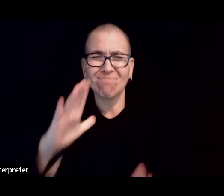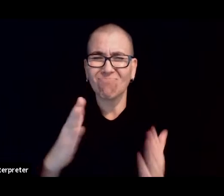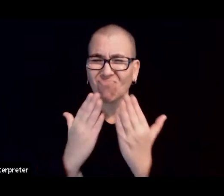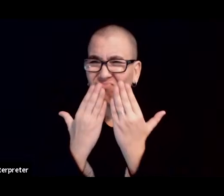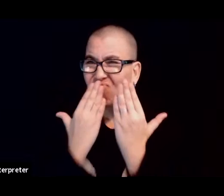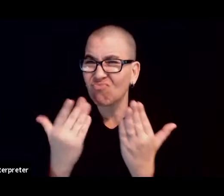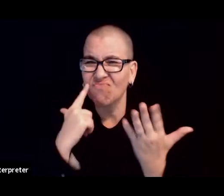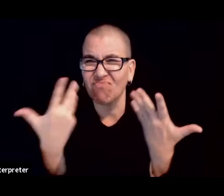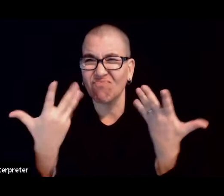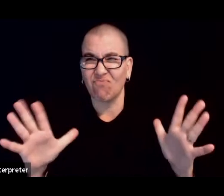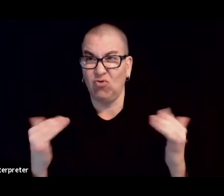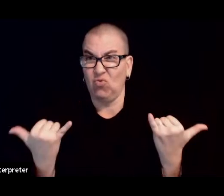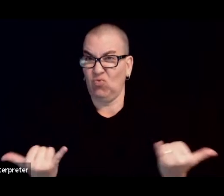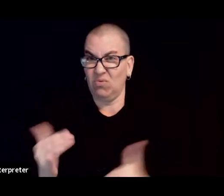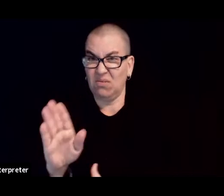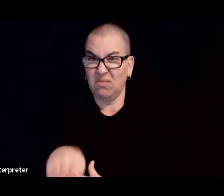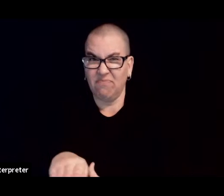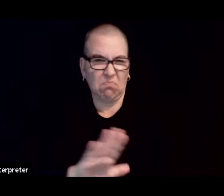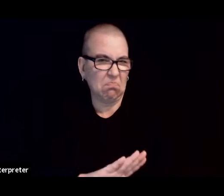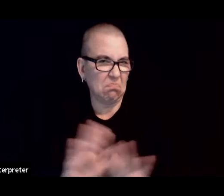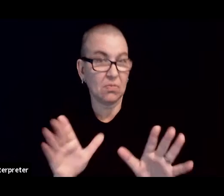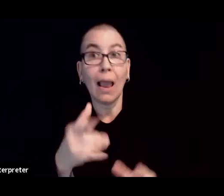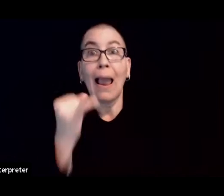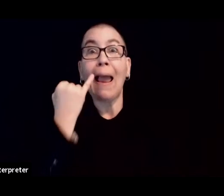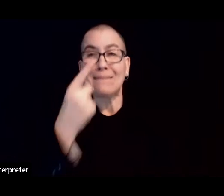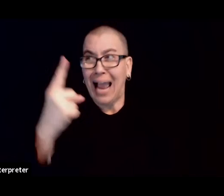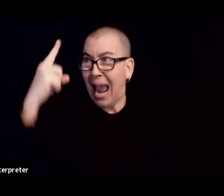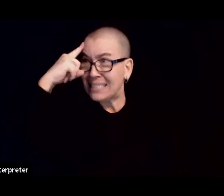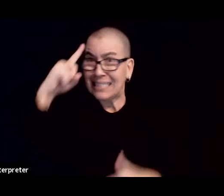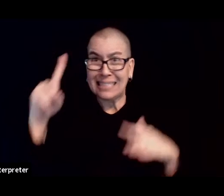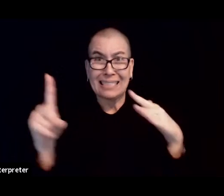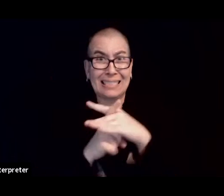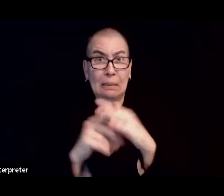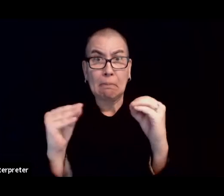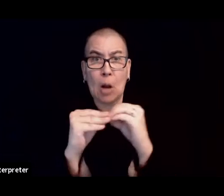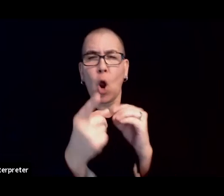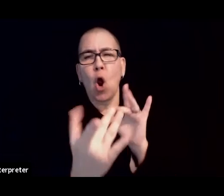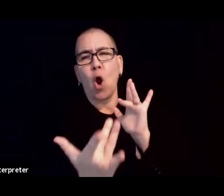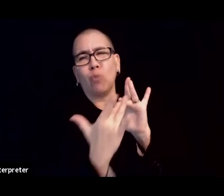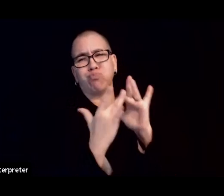questions are welcome to reach out to our office this afternoon. Have a good day, and we will be back with you again soon.